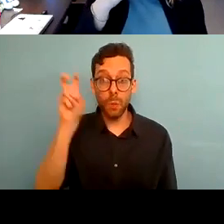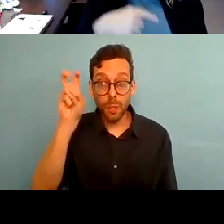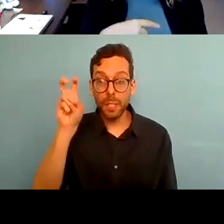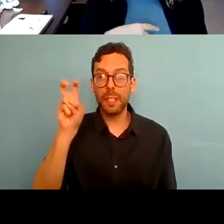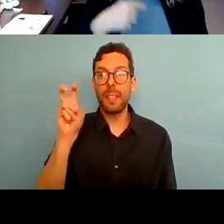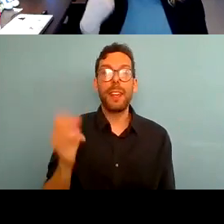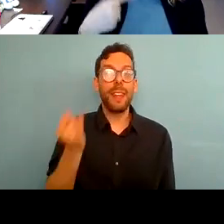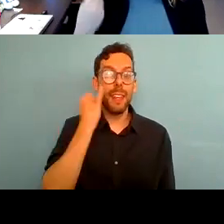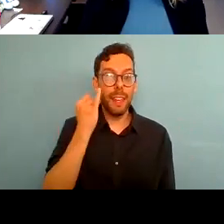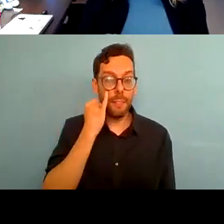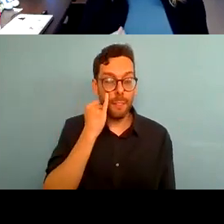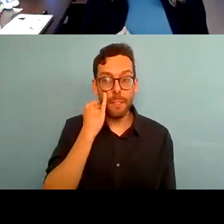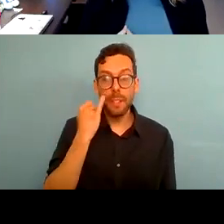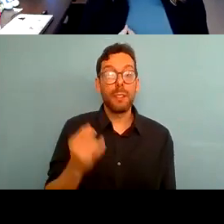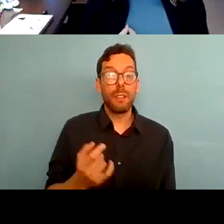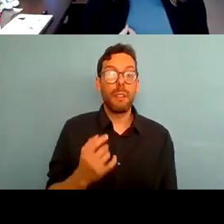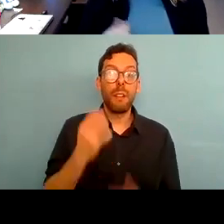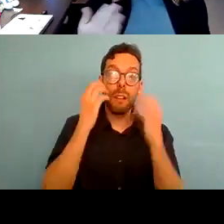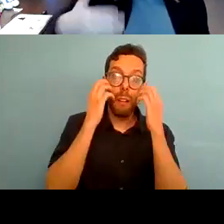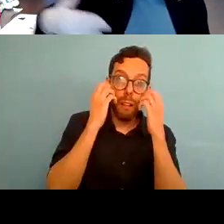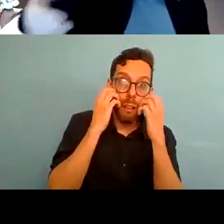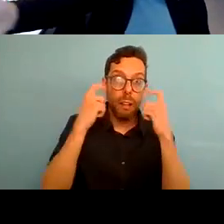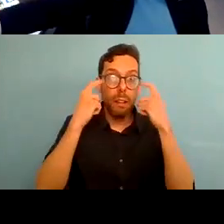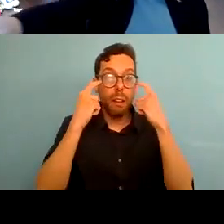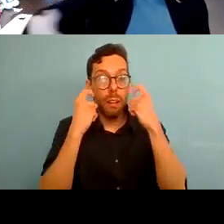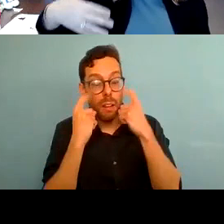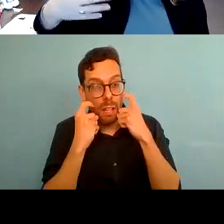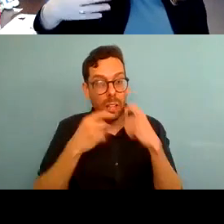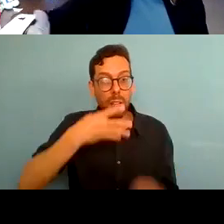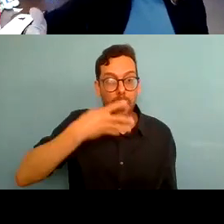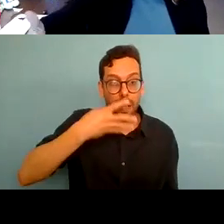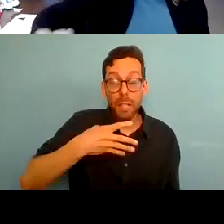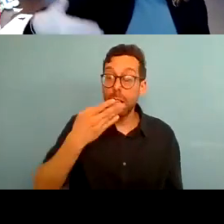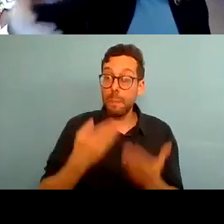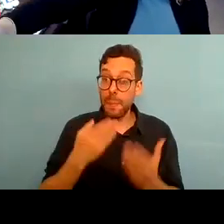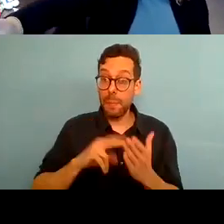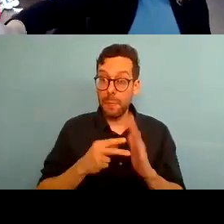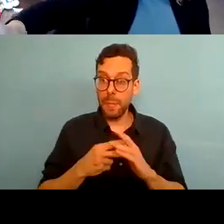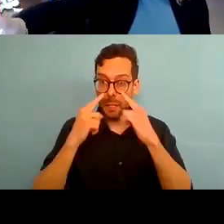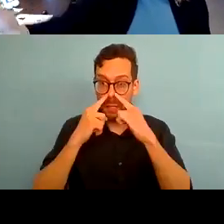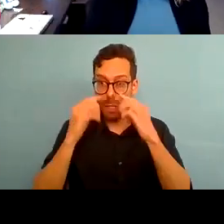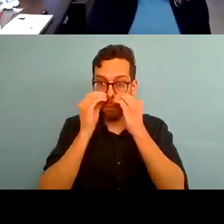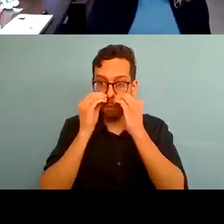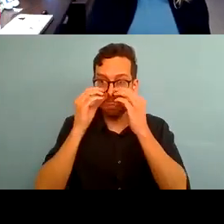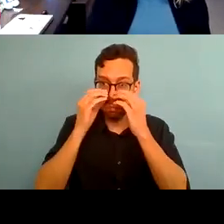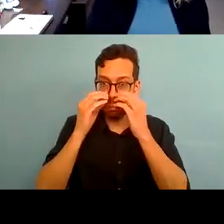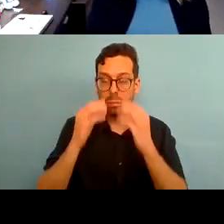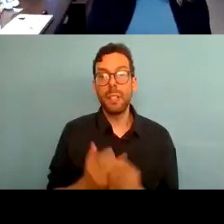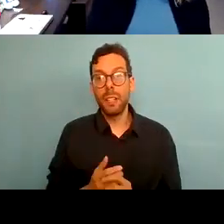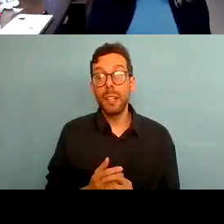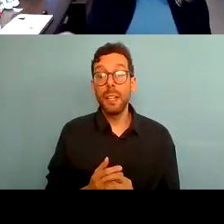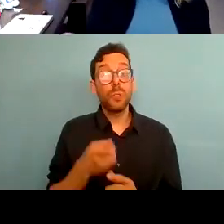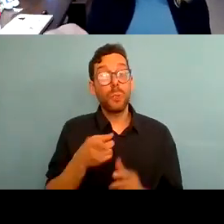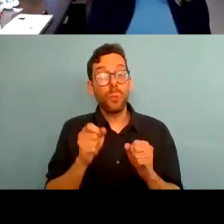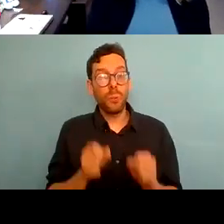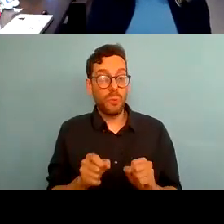is stuffy, which likely means they might be snoring. So those are those questions that either you can ask or you can encourage the family to say, hey, I noticed